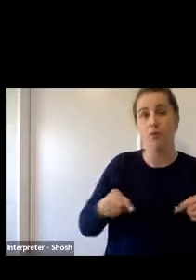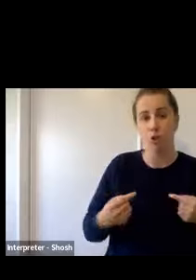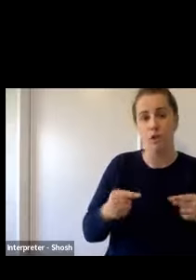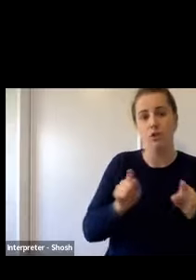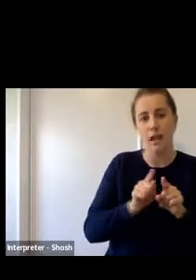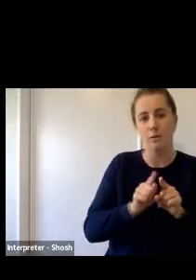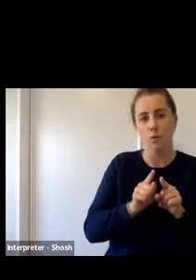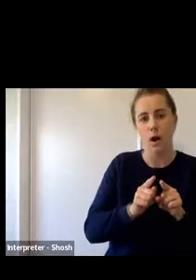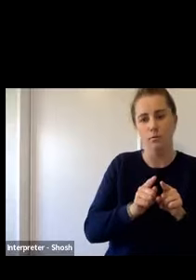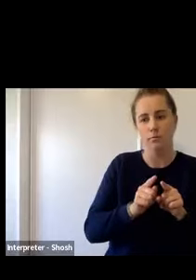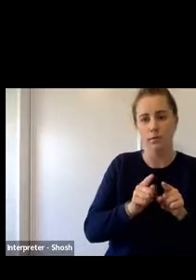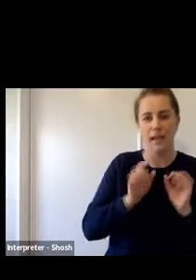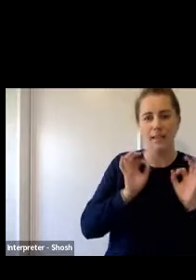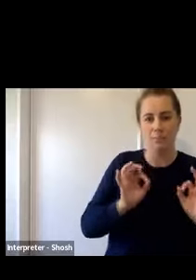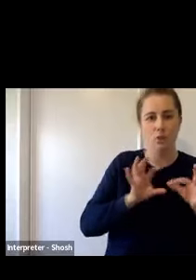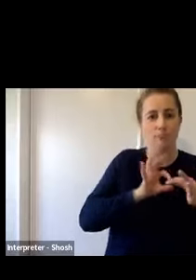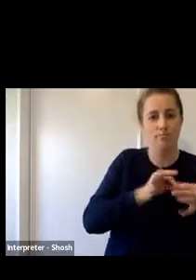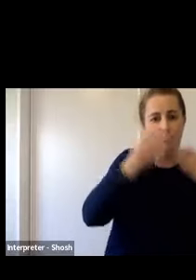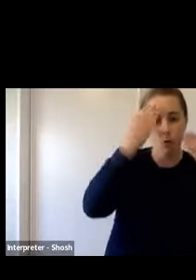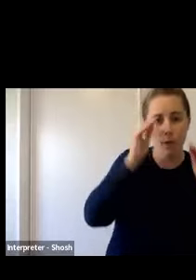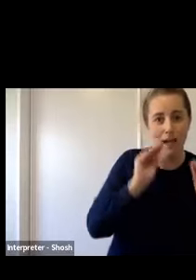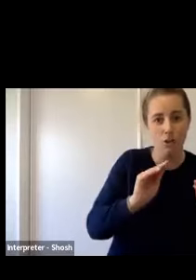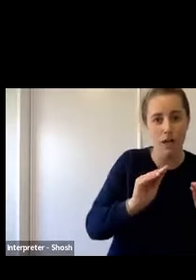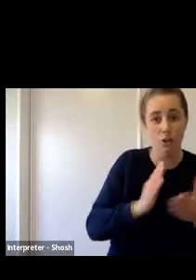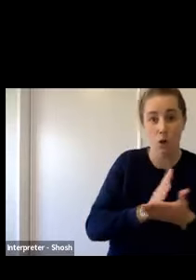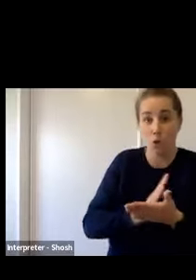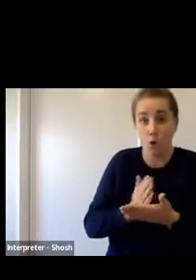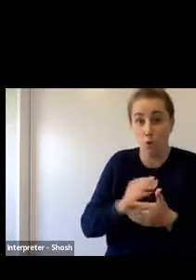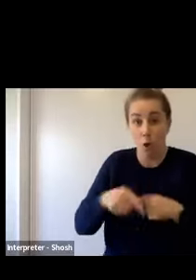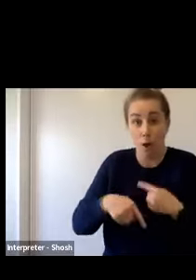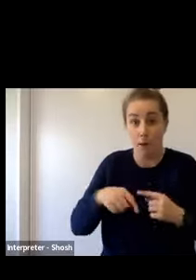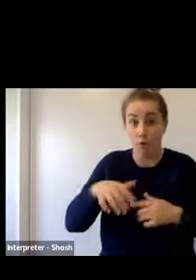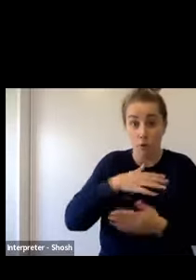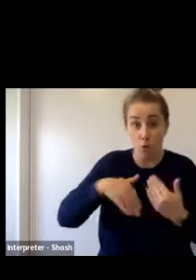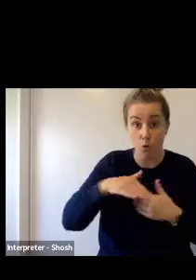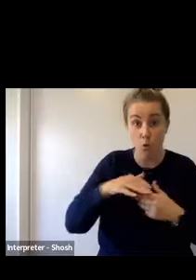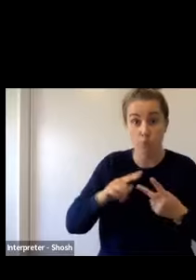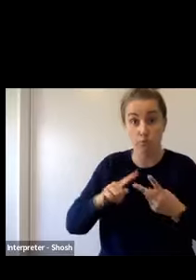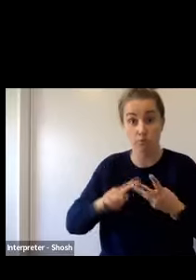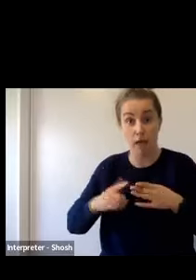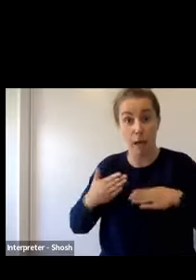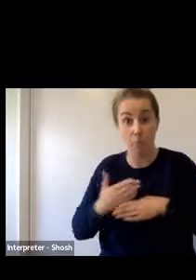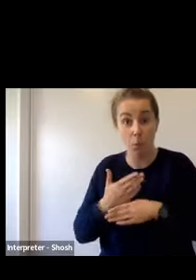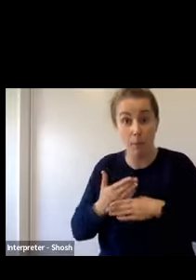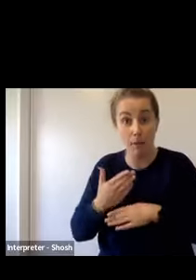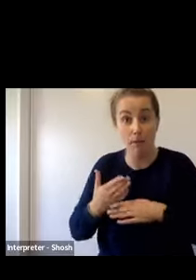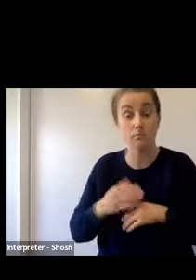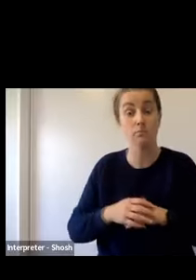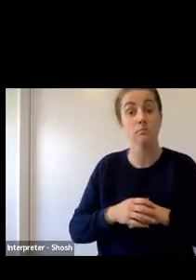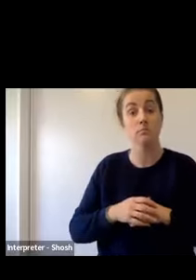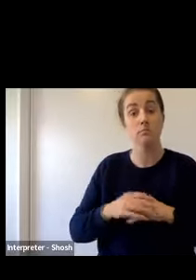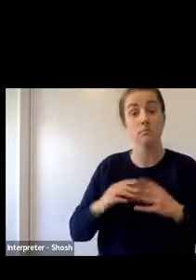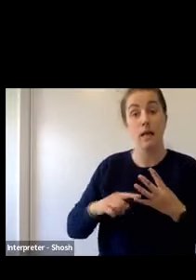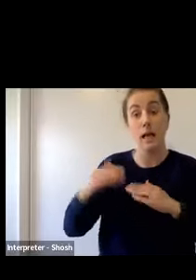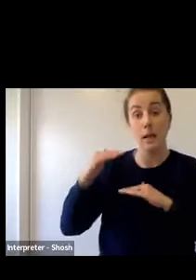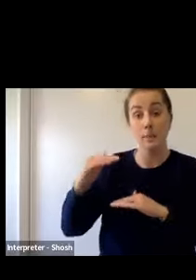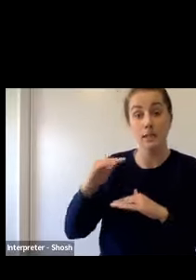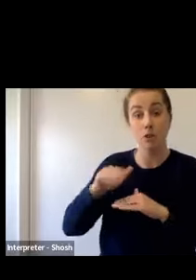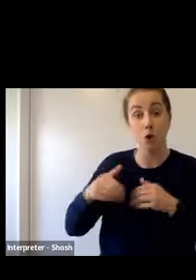in education, uncertainties about social and employment situations, limitations